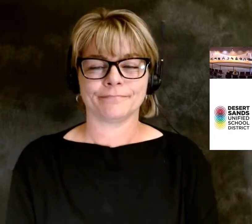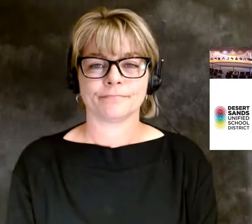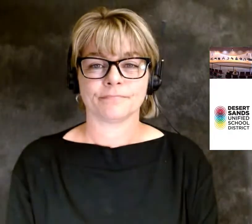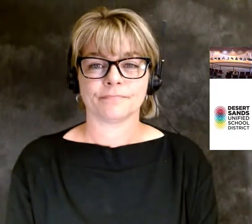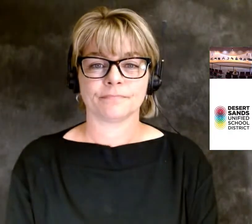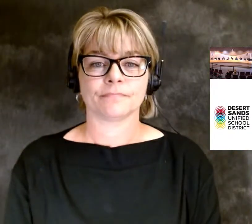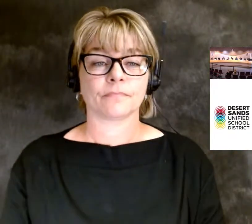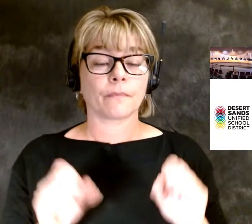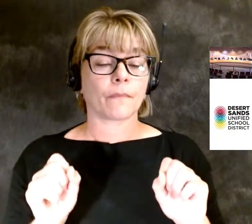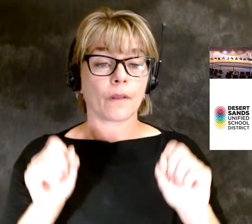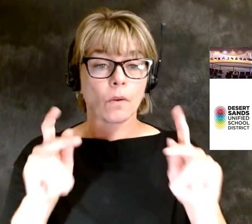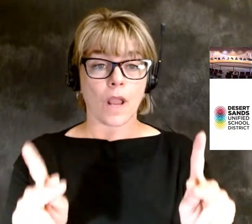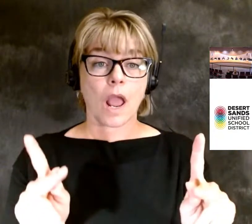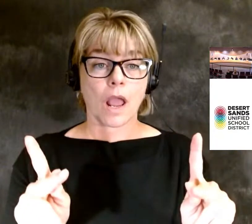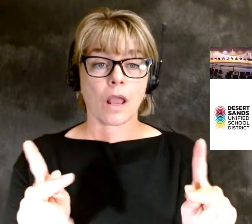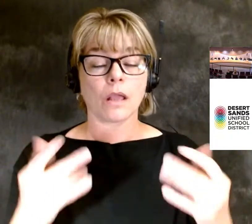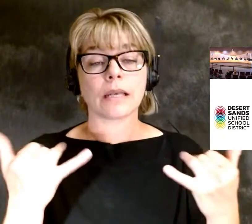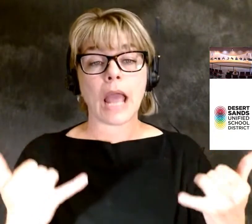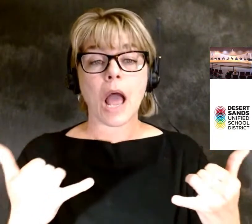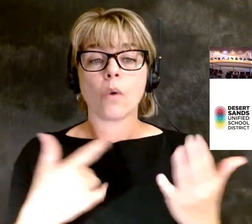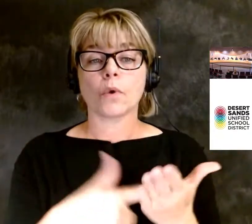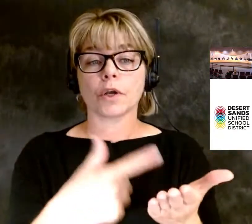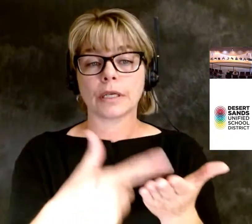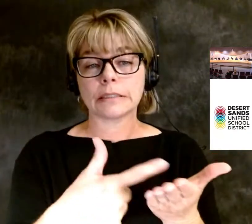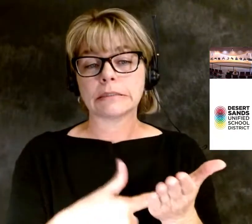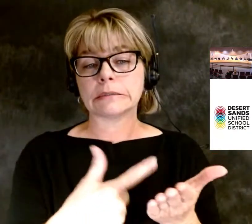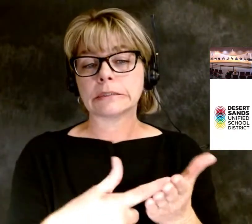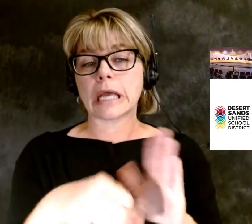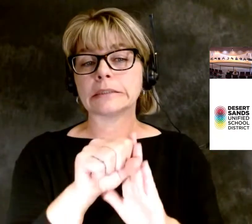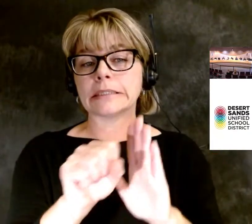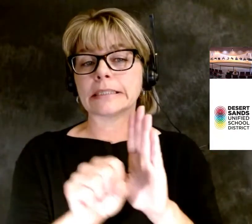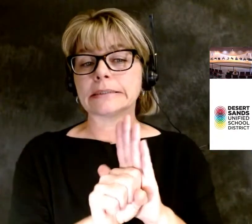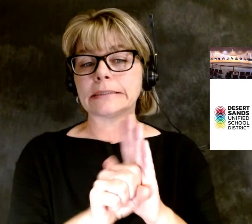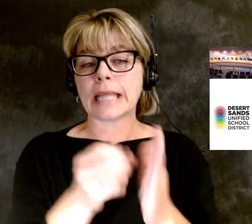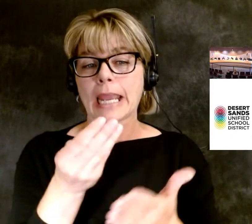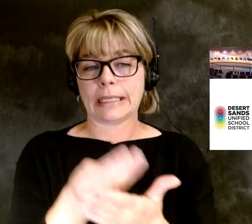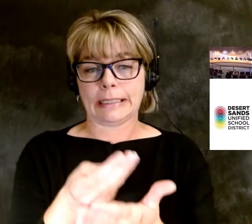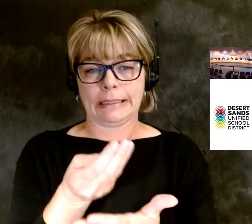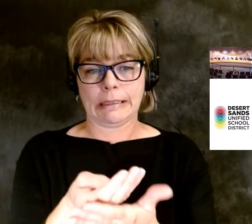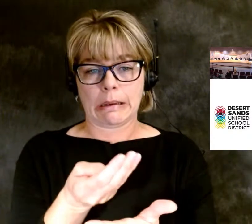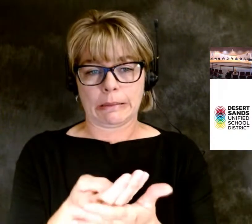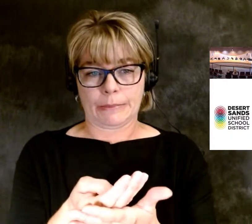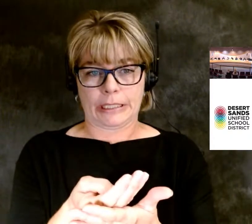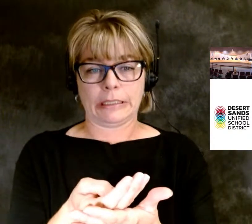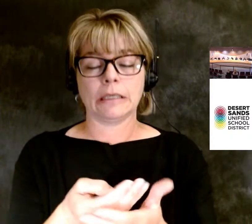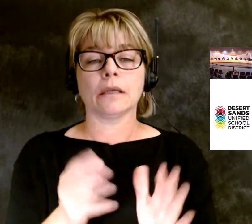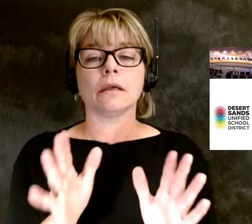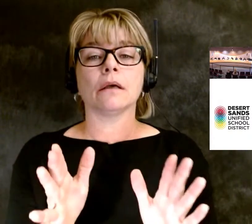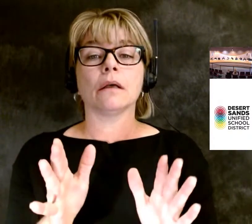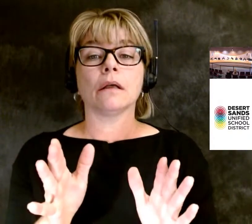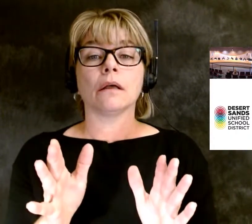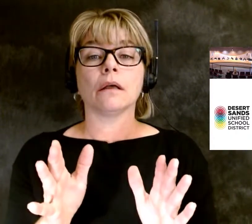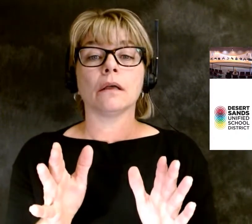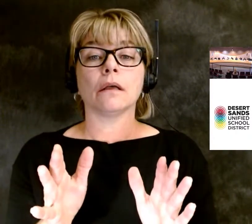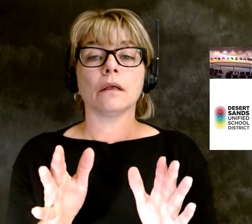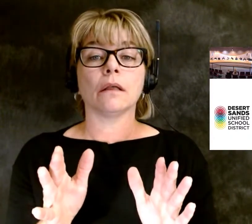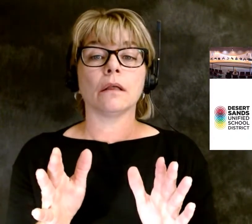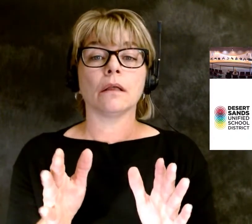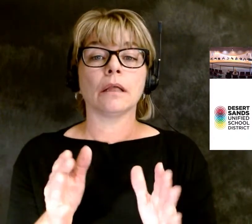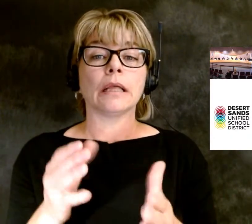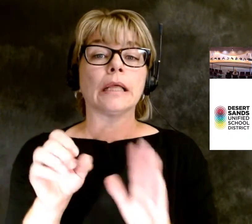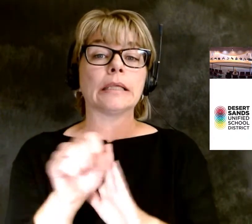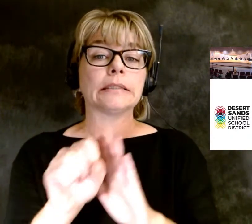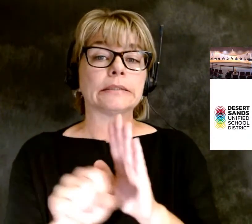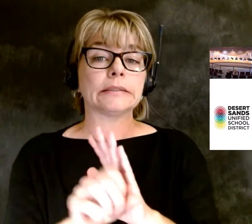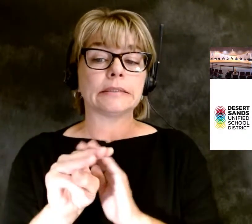Okay, so we're gonna talk a little bit about the state economy. So I'll read that first bullet. State May revision